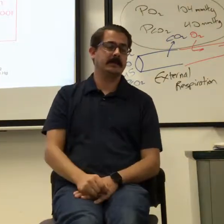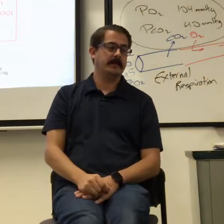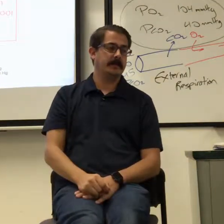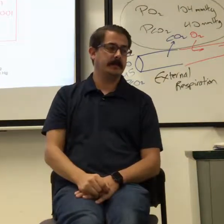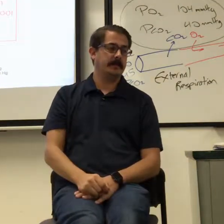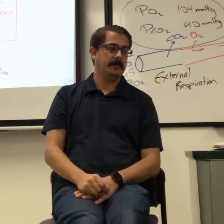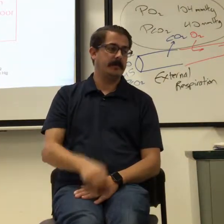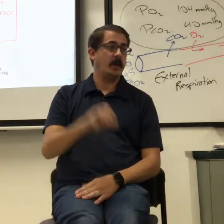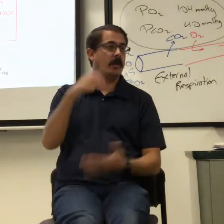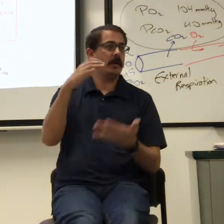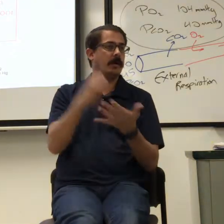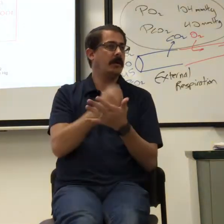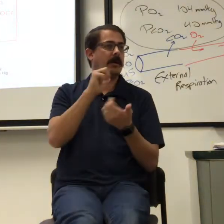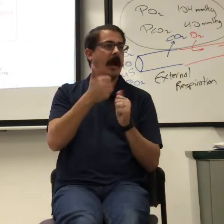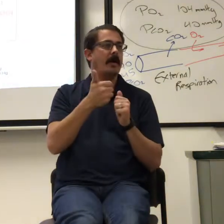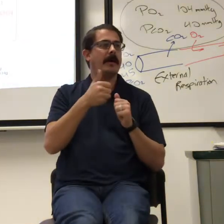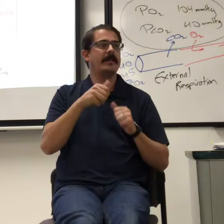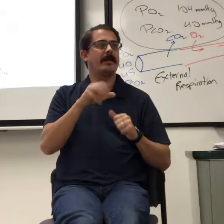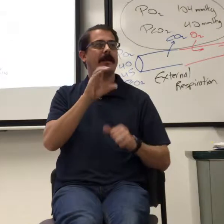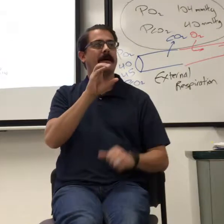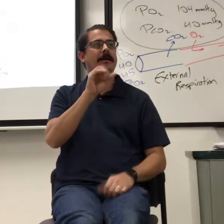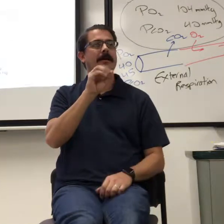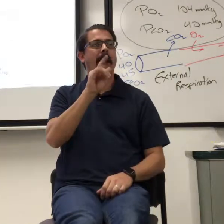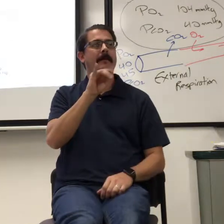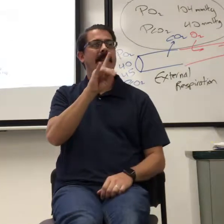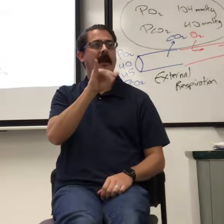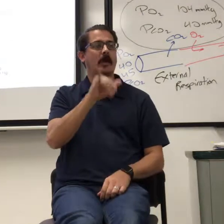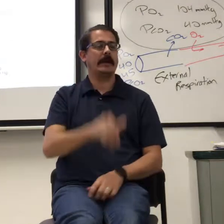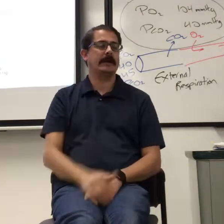going to get it by the systemic capillaries.